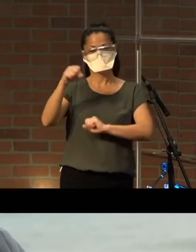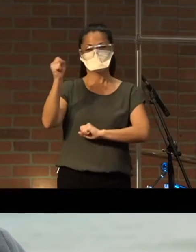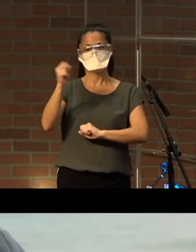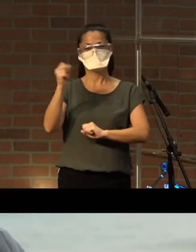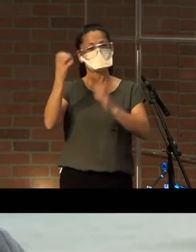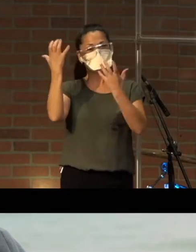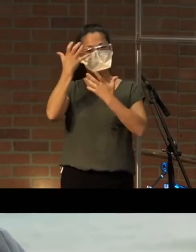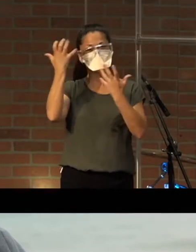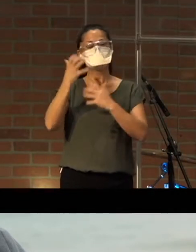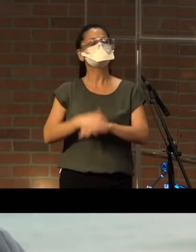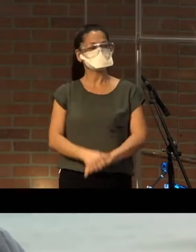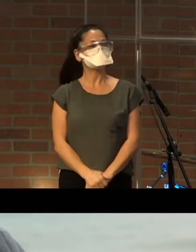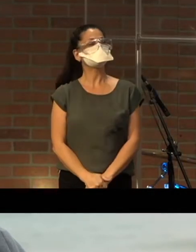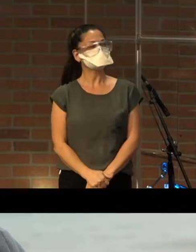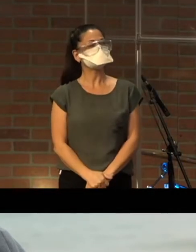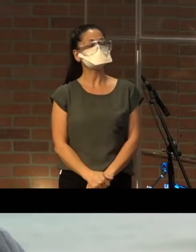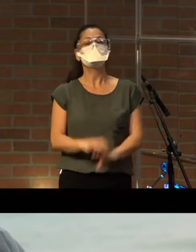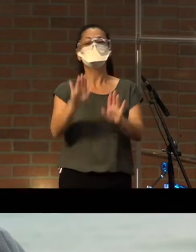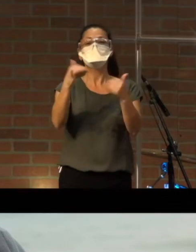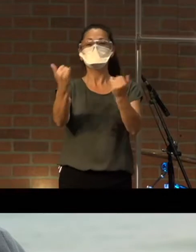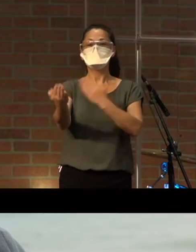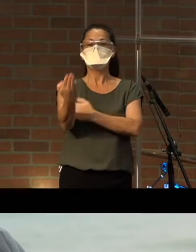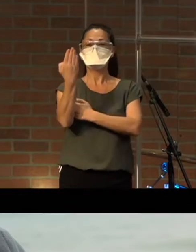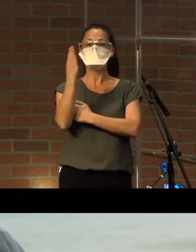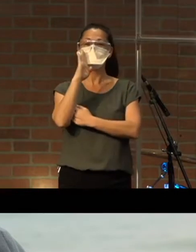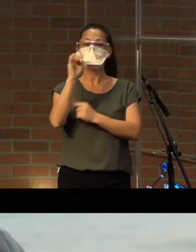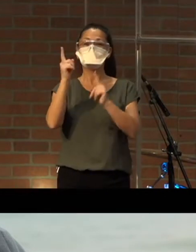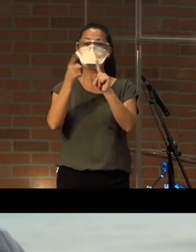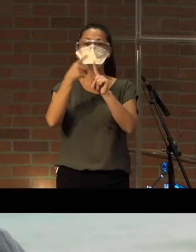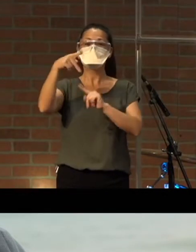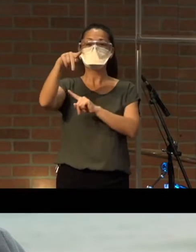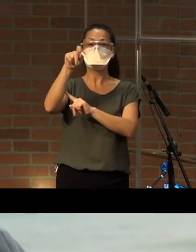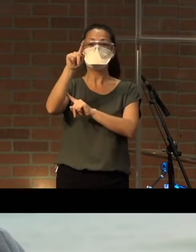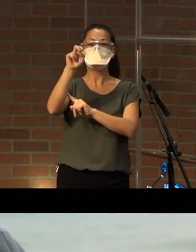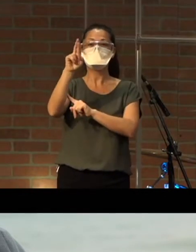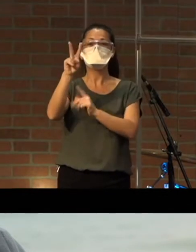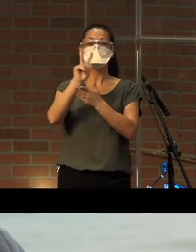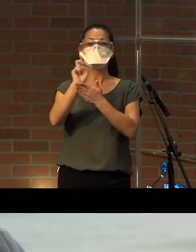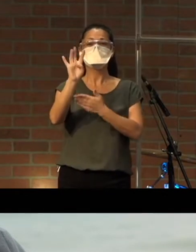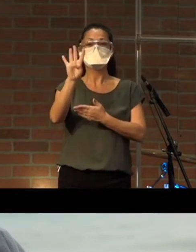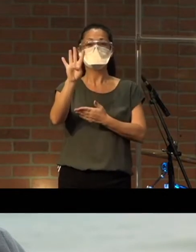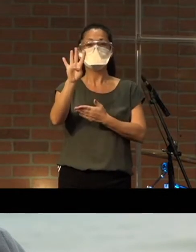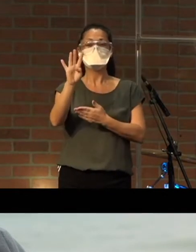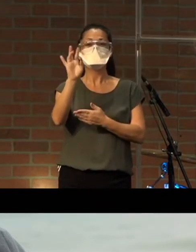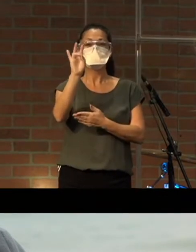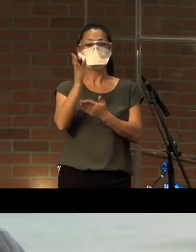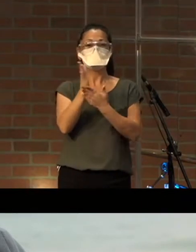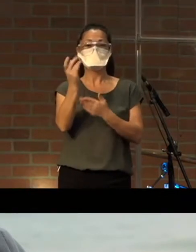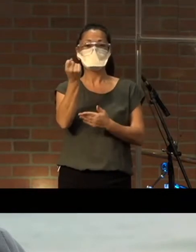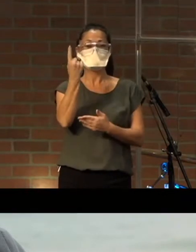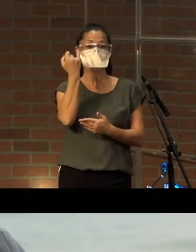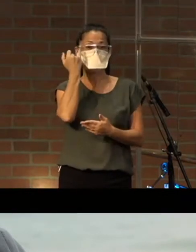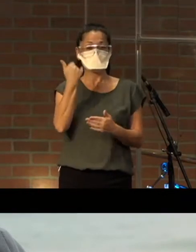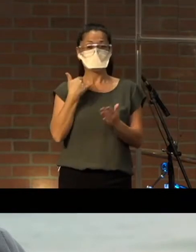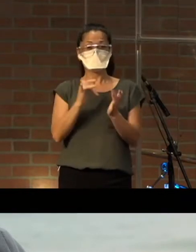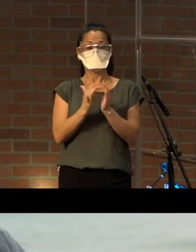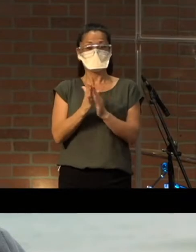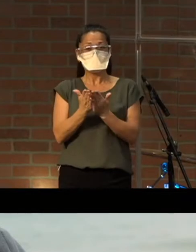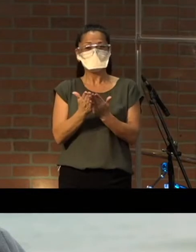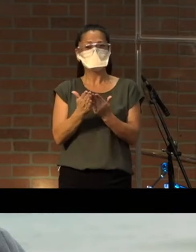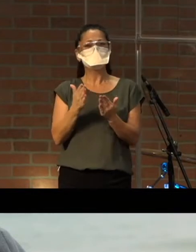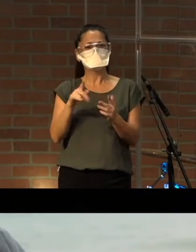It's awesome. Hey, this morning we're going to be in 1 Peter 4. Verses 7 through 11, so if you have your Bibles, you can